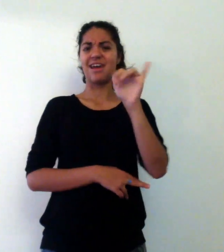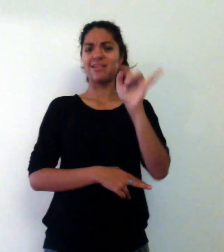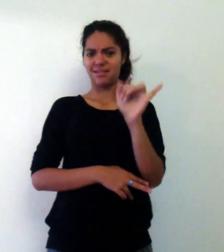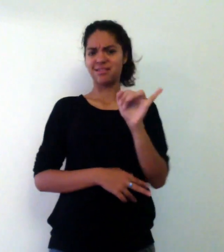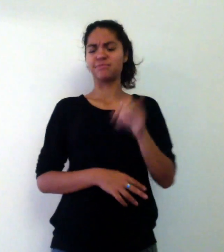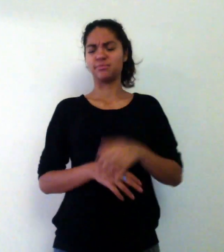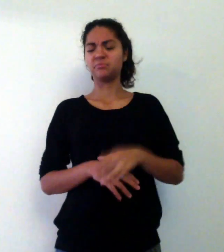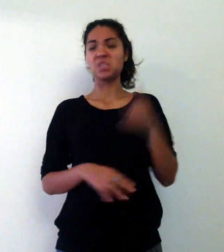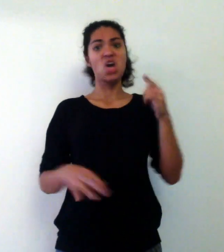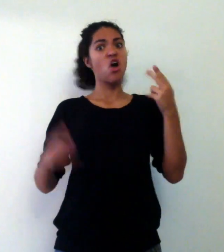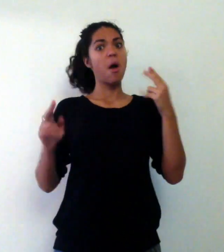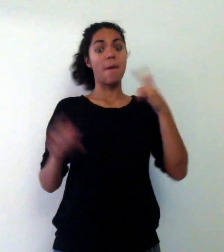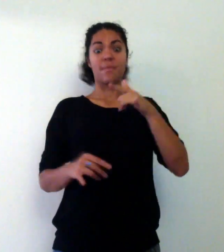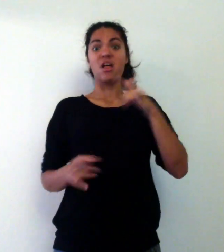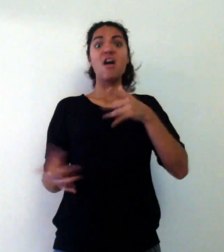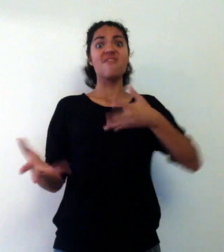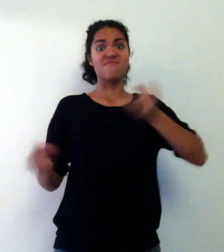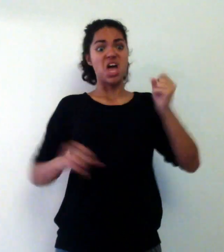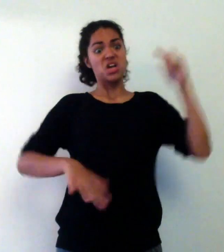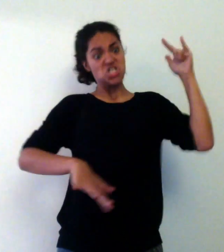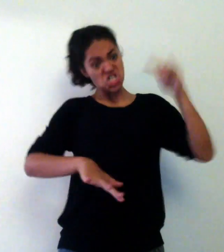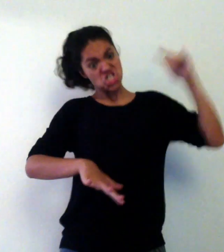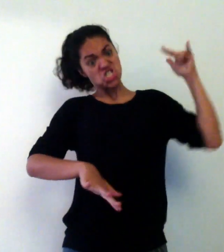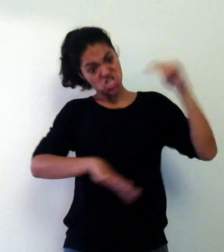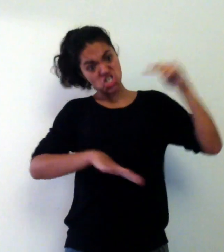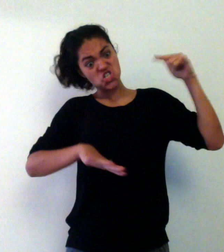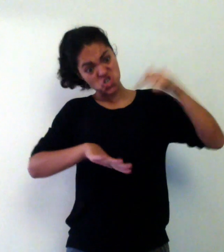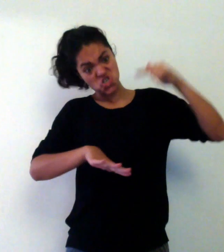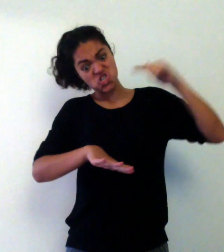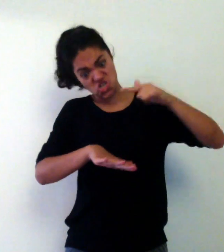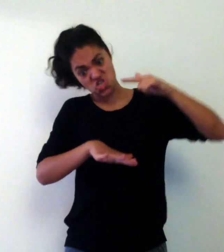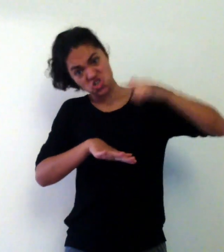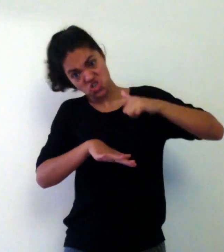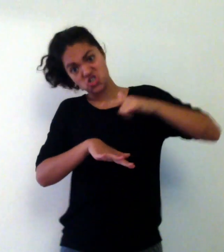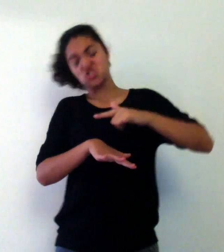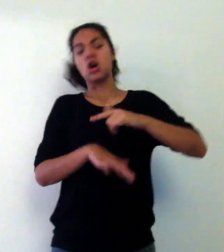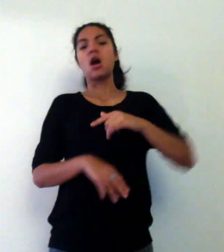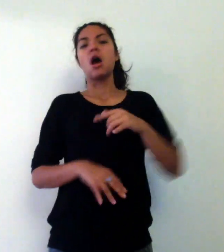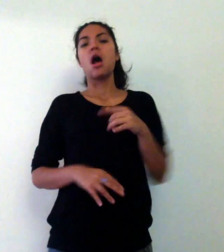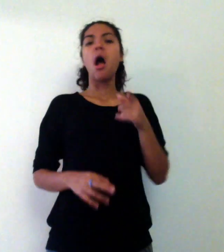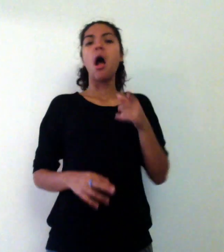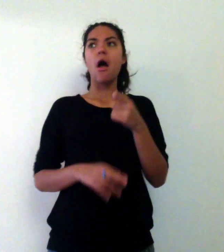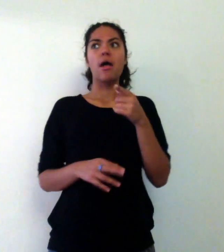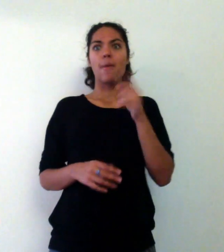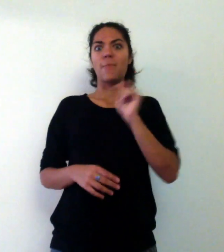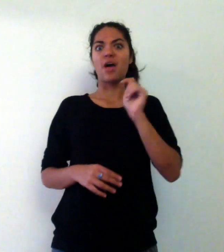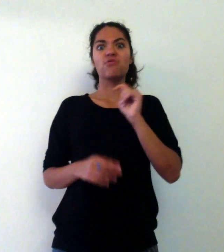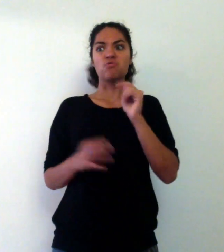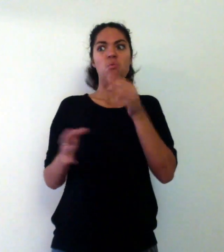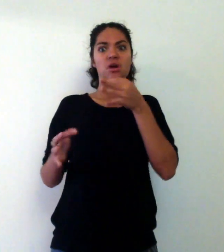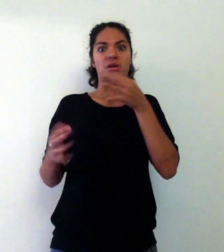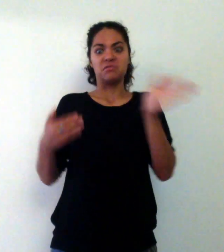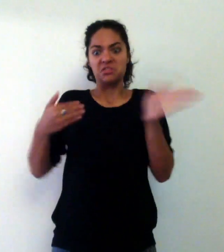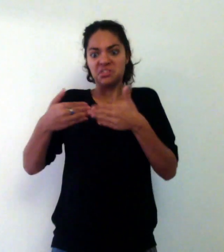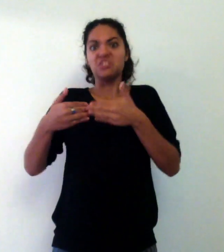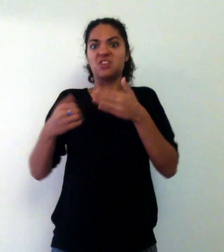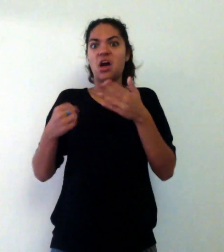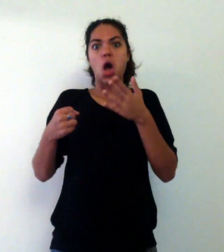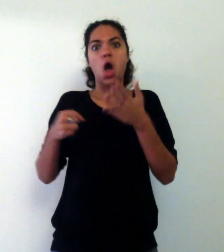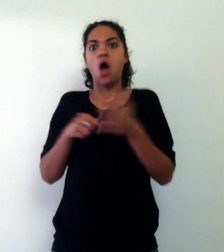rapid pace and the plane was coming down while the washroom was still had contained the blaze, he hit that tarmac